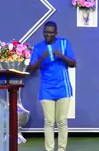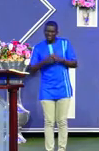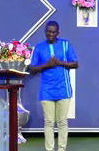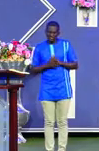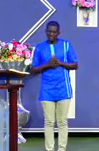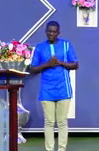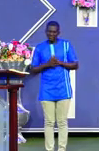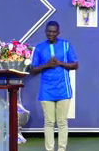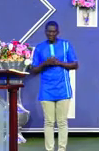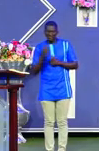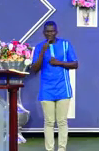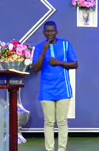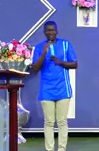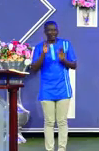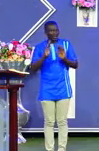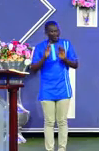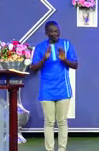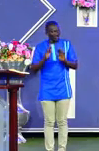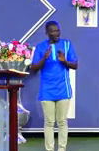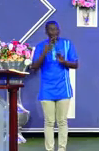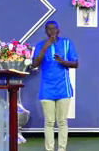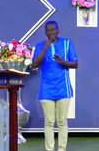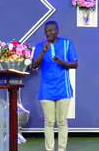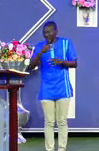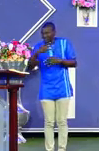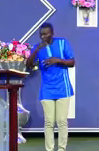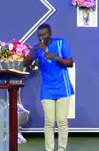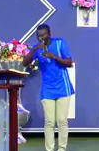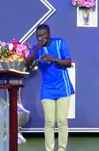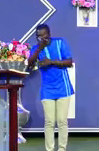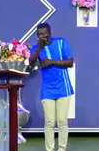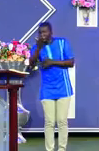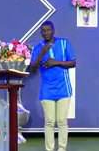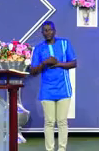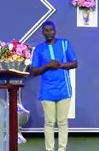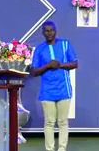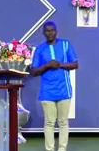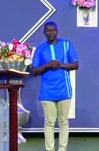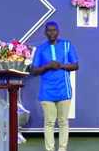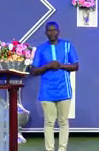say that, I told her, let us first move out. So we